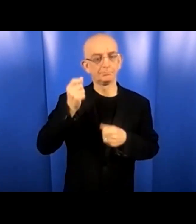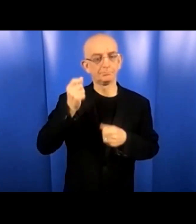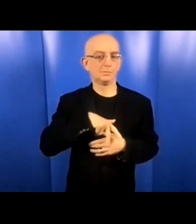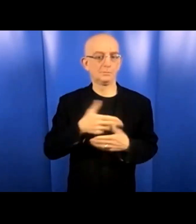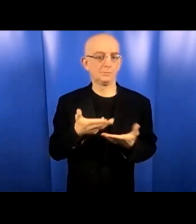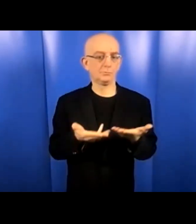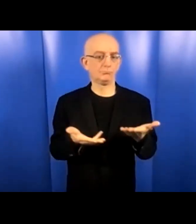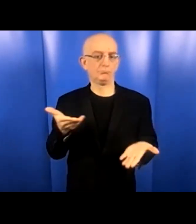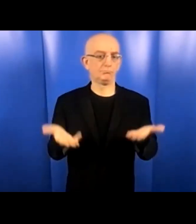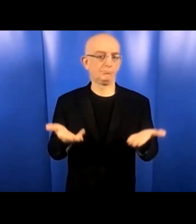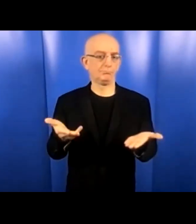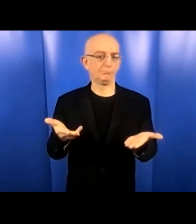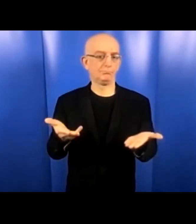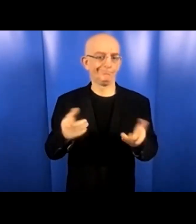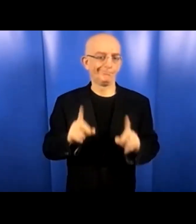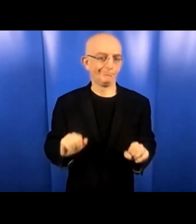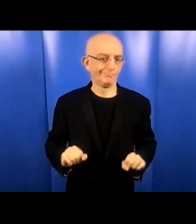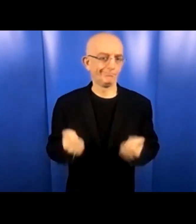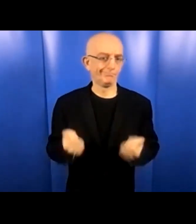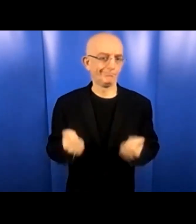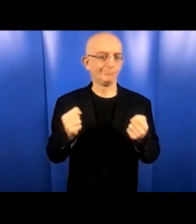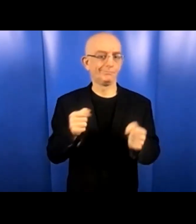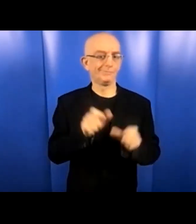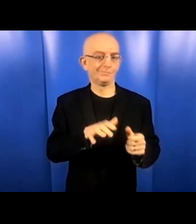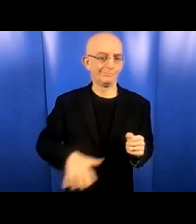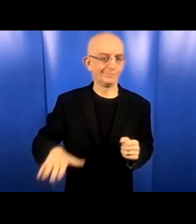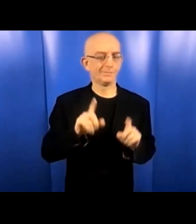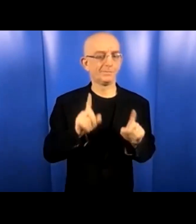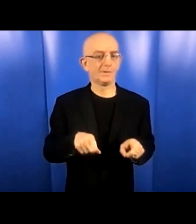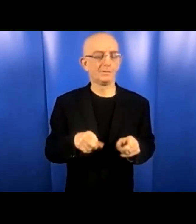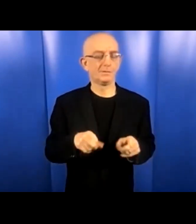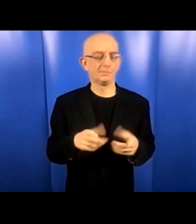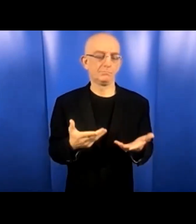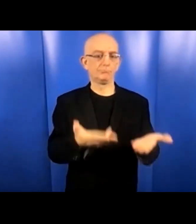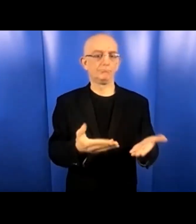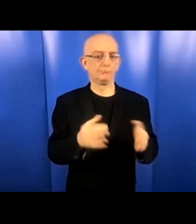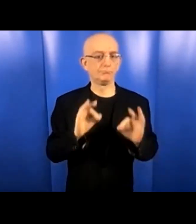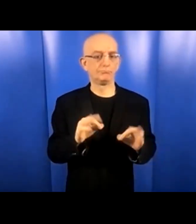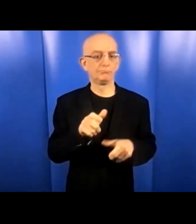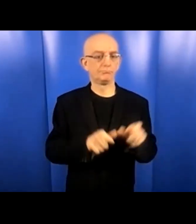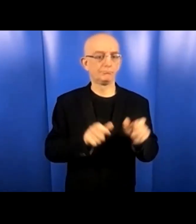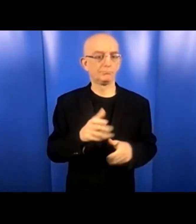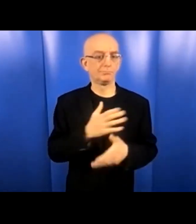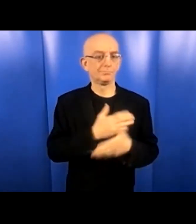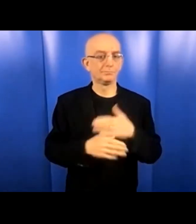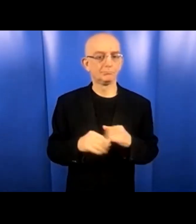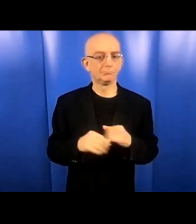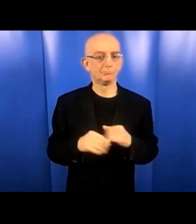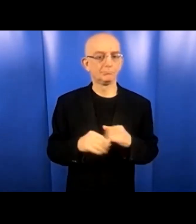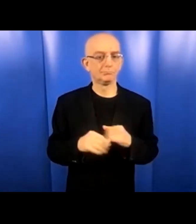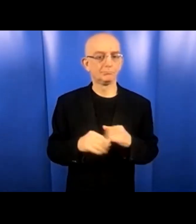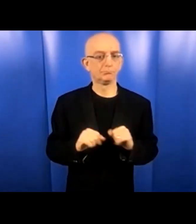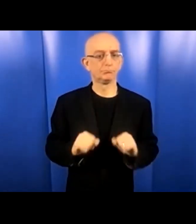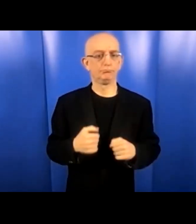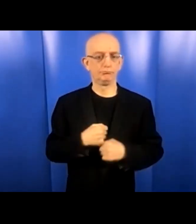be increased confidence by people with disabilities to actually engage in those spaces.